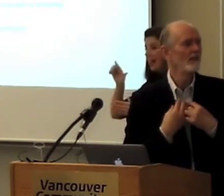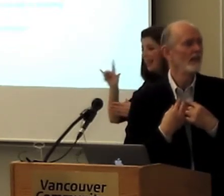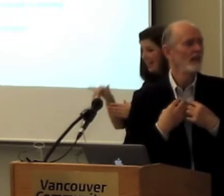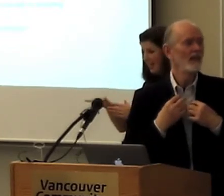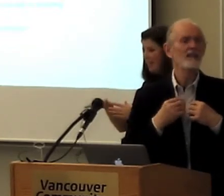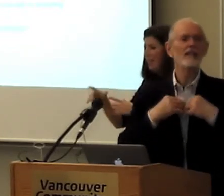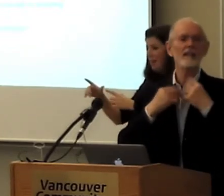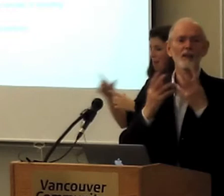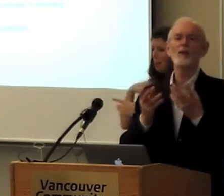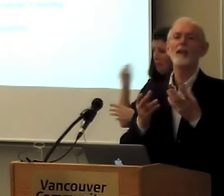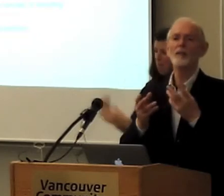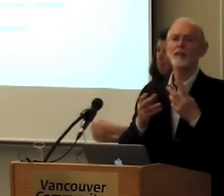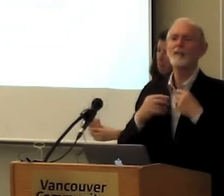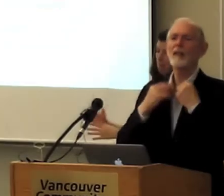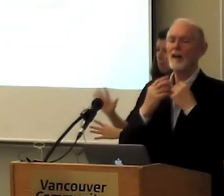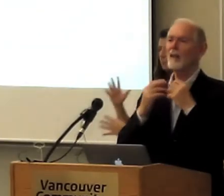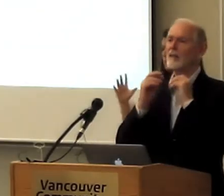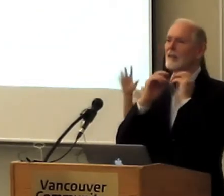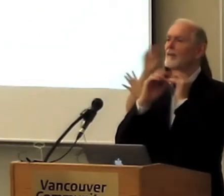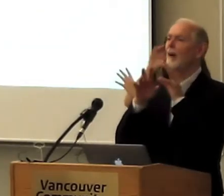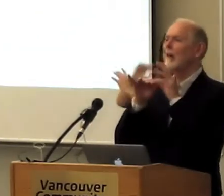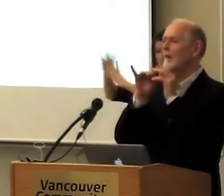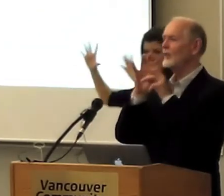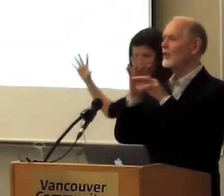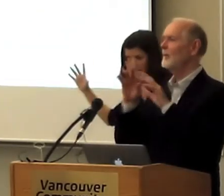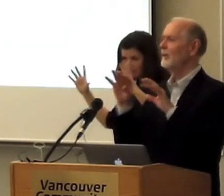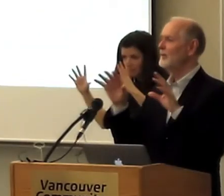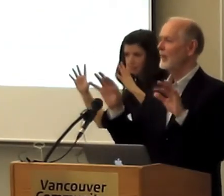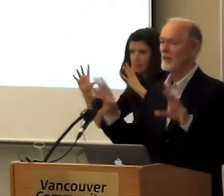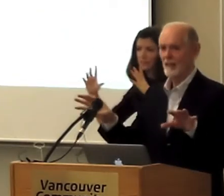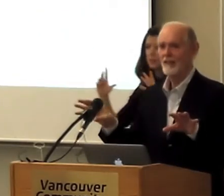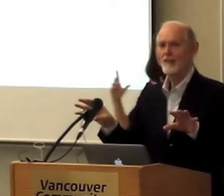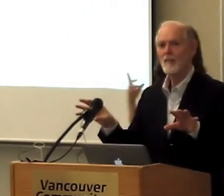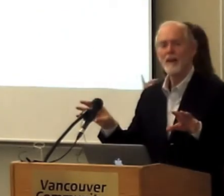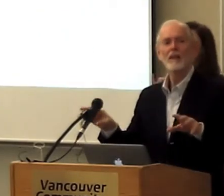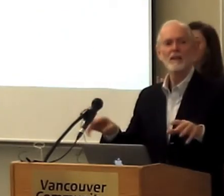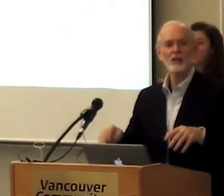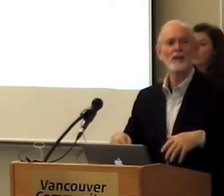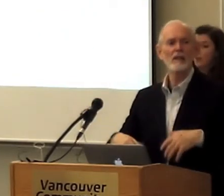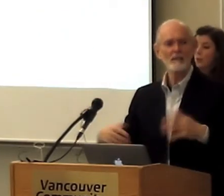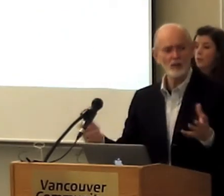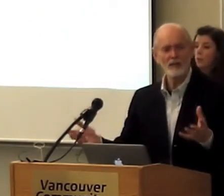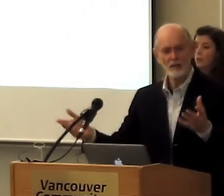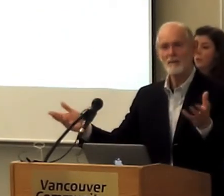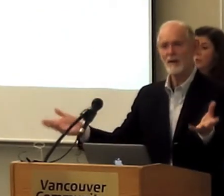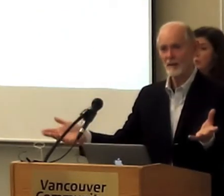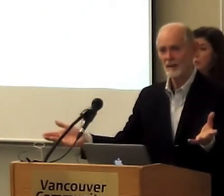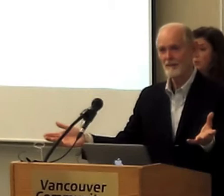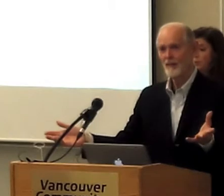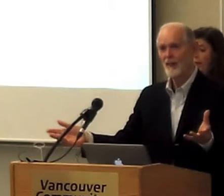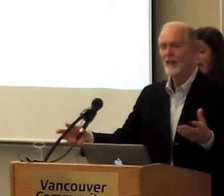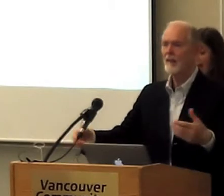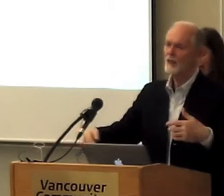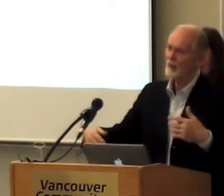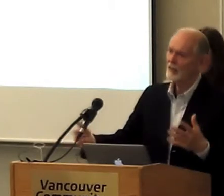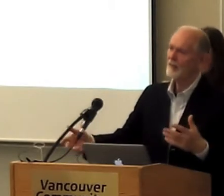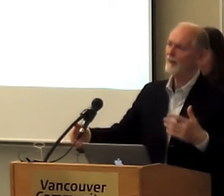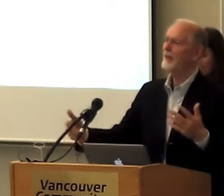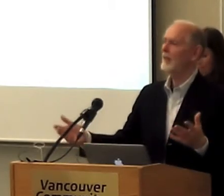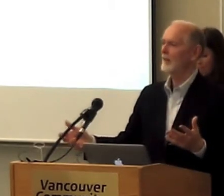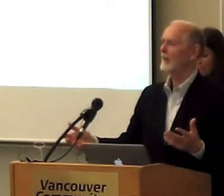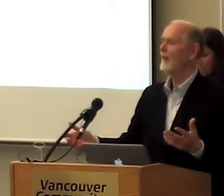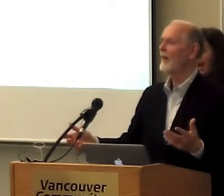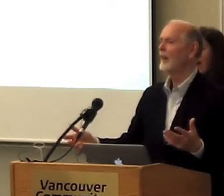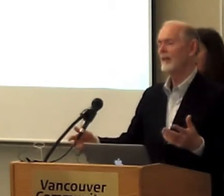lungs and let it out gradually over the larynx and the pharynx and shape it with my tongue, and it's created images in your minds. That is, you